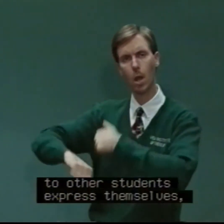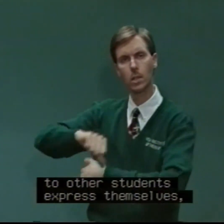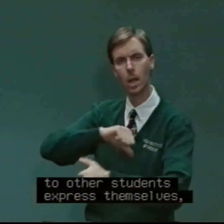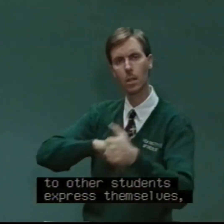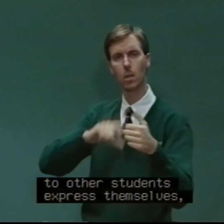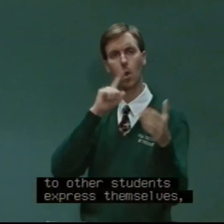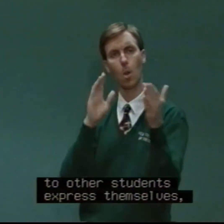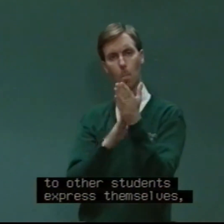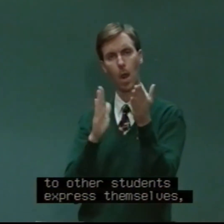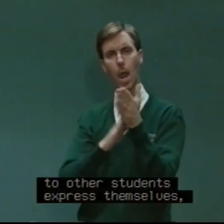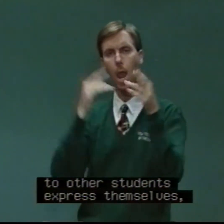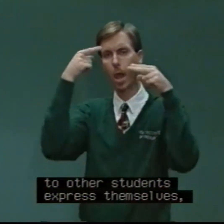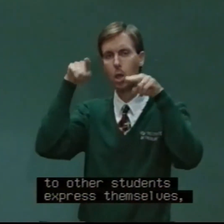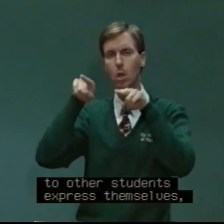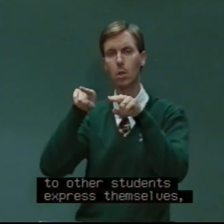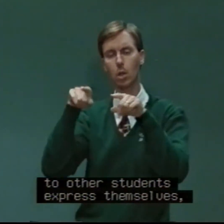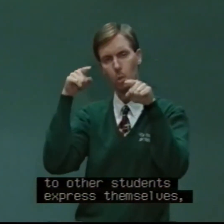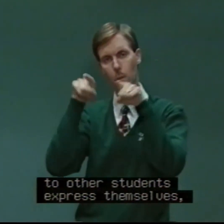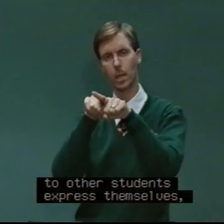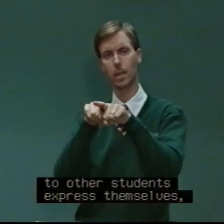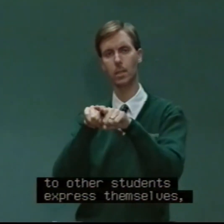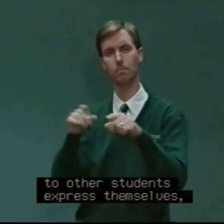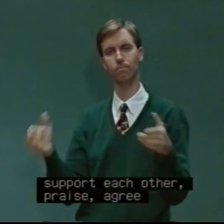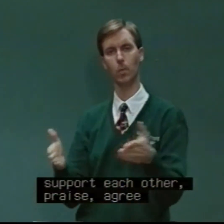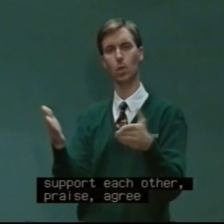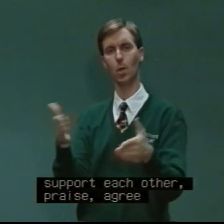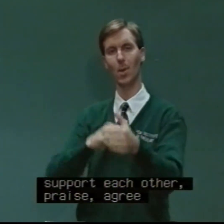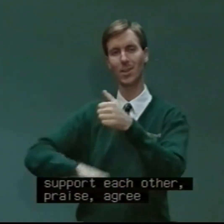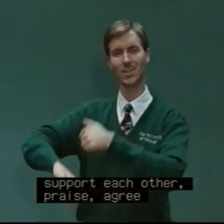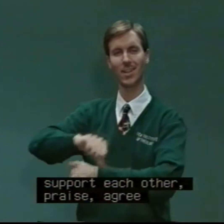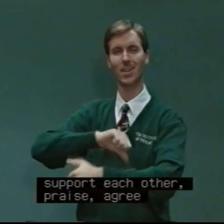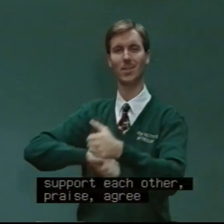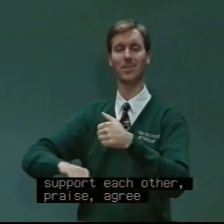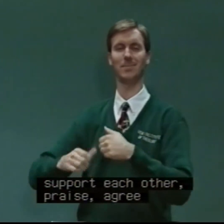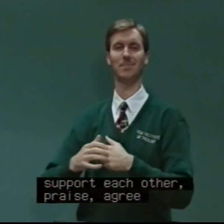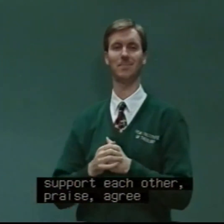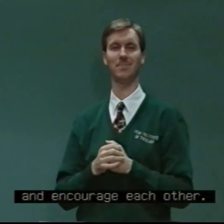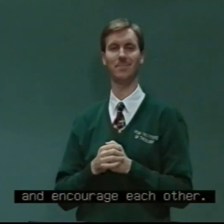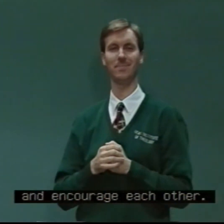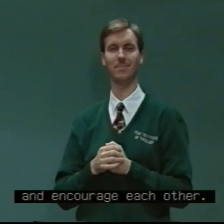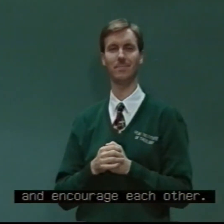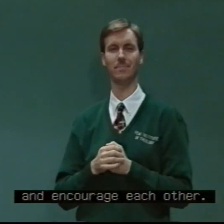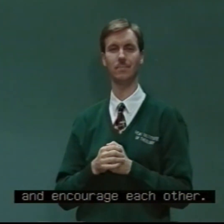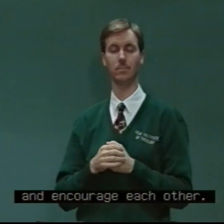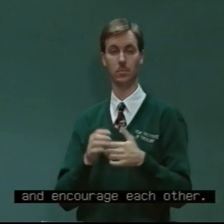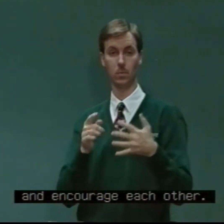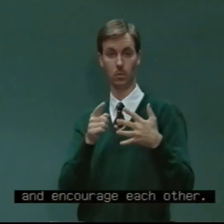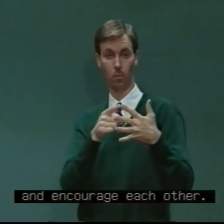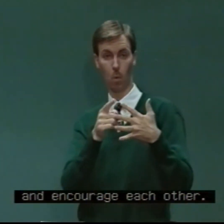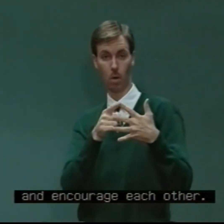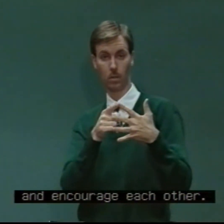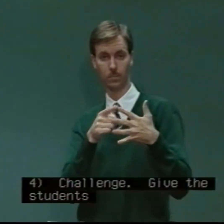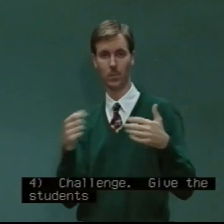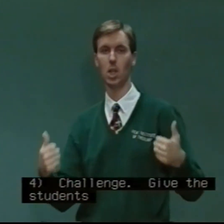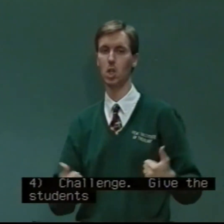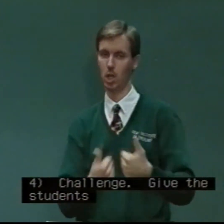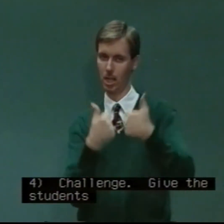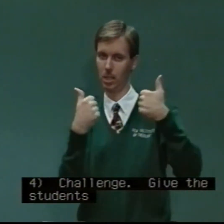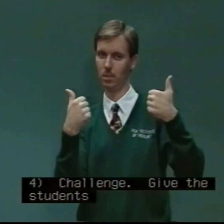To other students, express themselves. Support each other, praise, agree, and encourage each other. Four,